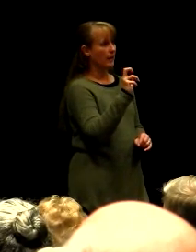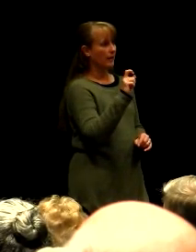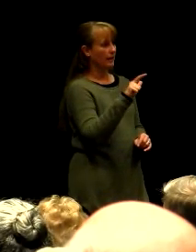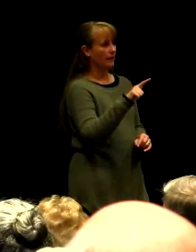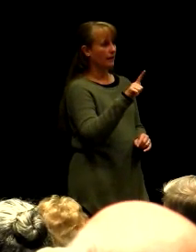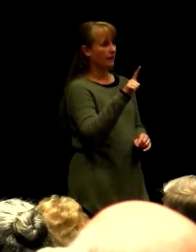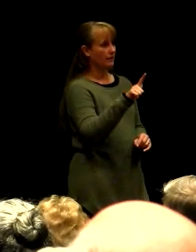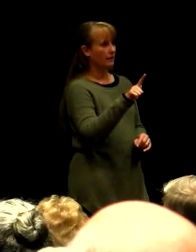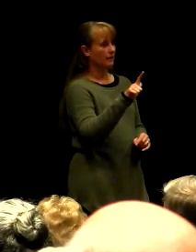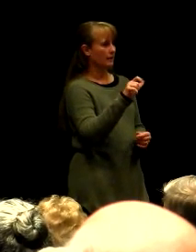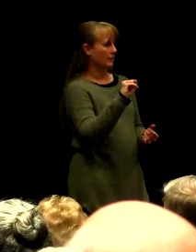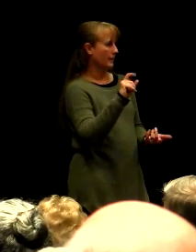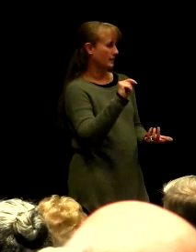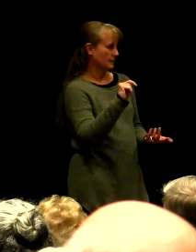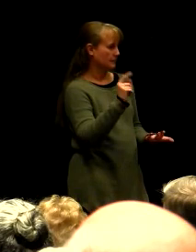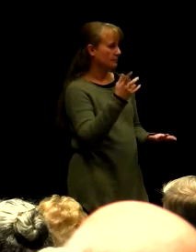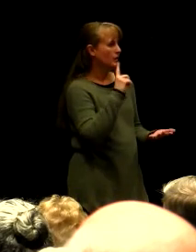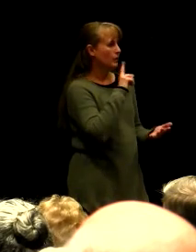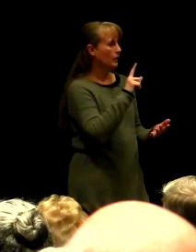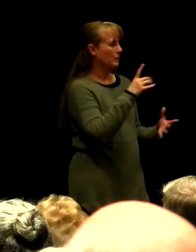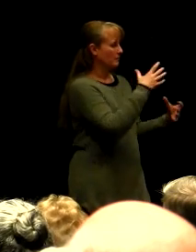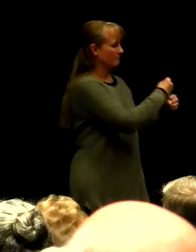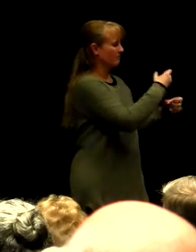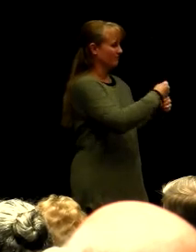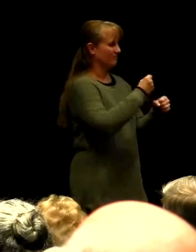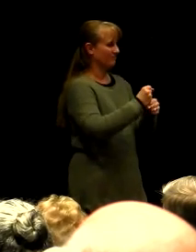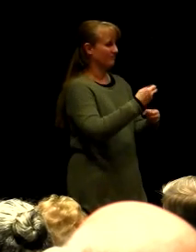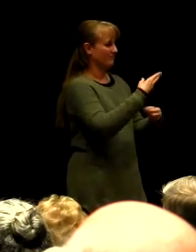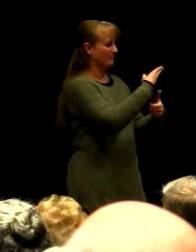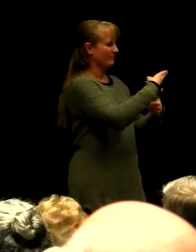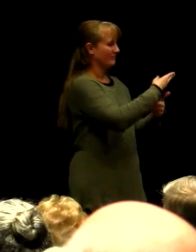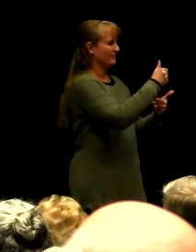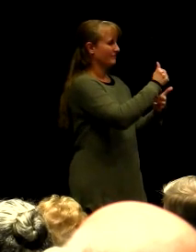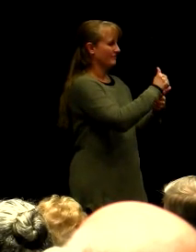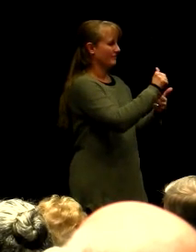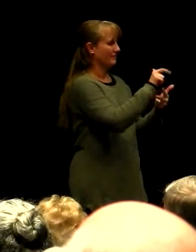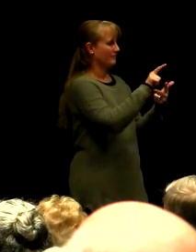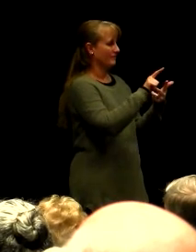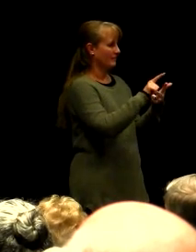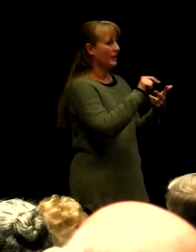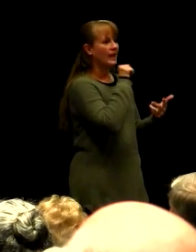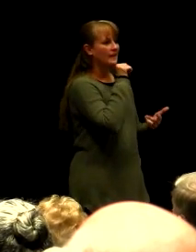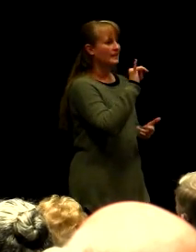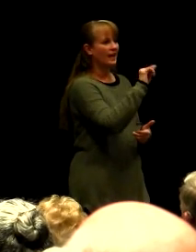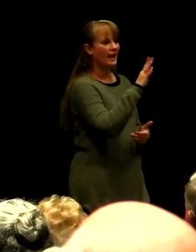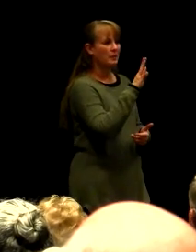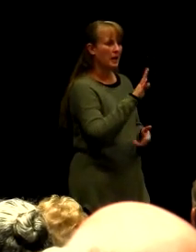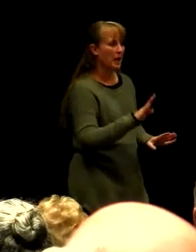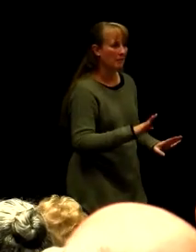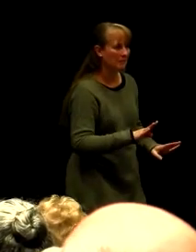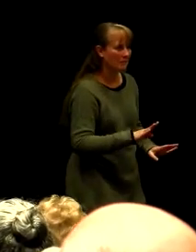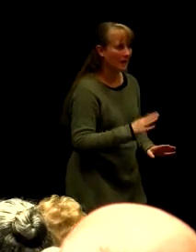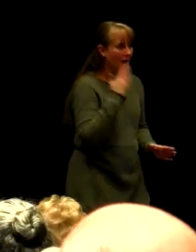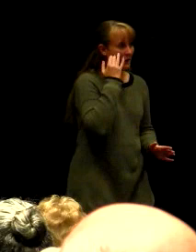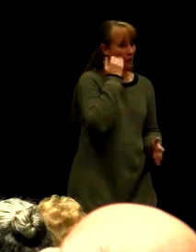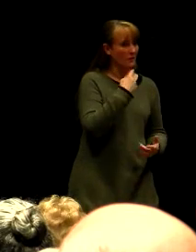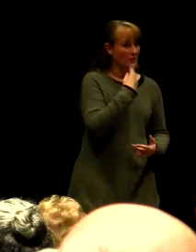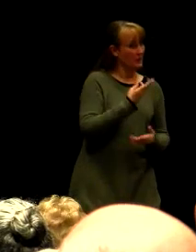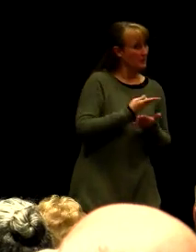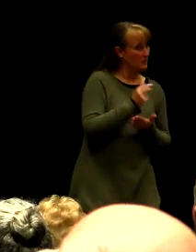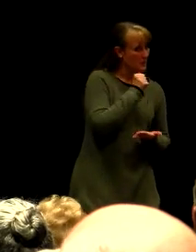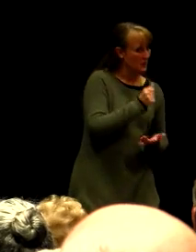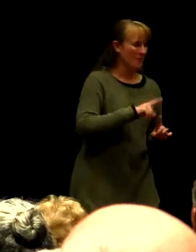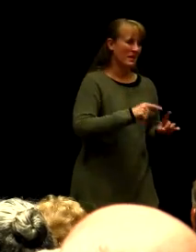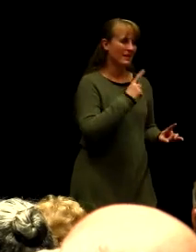they always maintain that story that it was not IBM displaced by one letter. Whether they're telling the truth or not, I don't know.